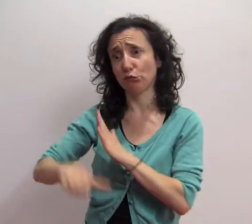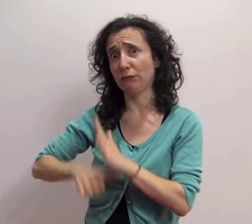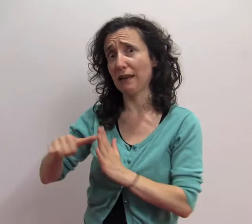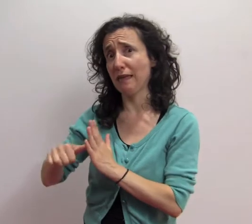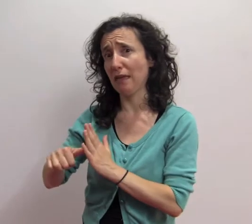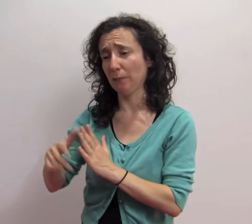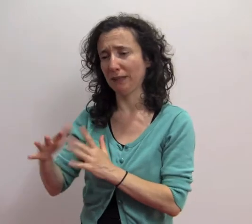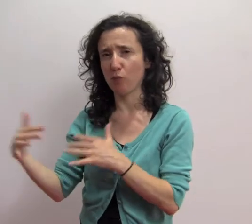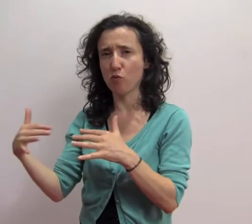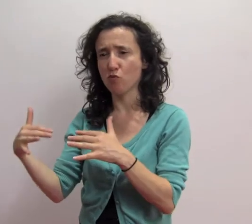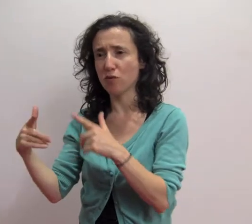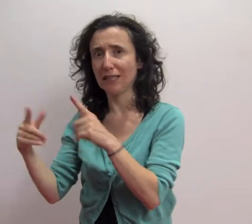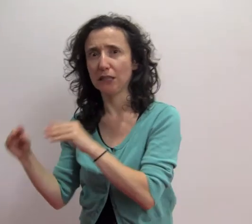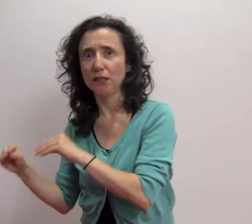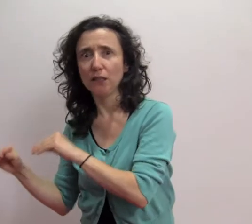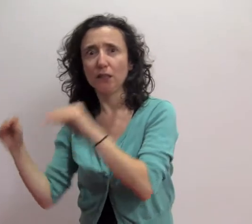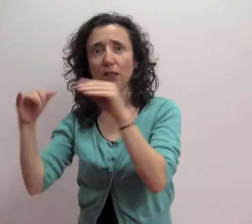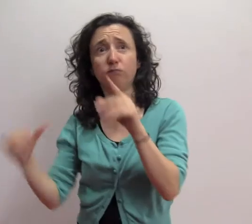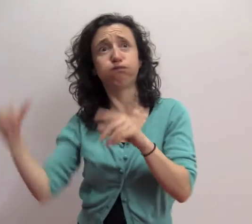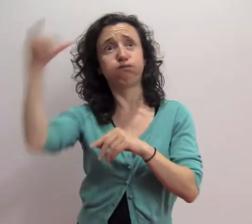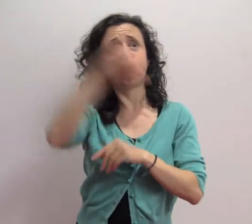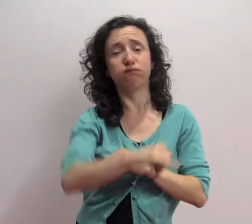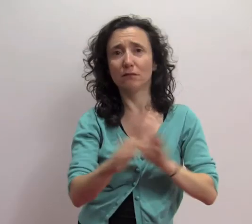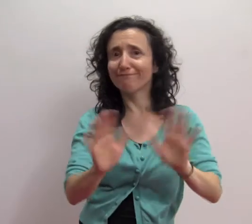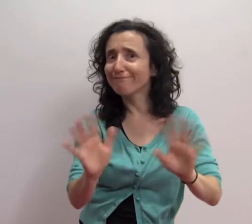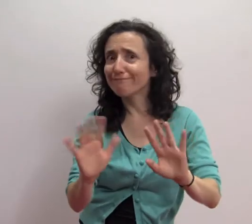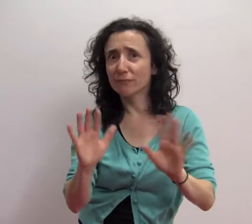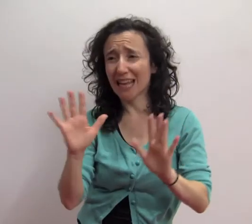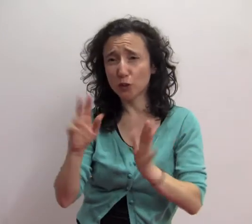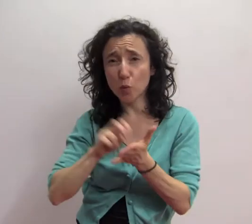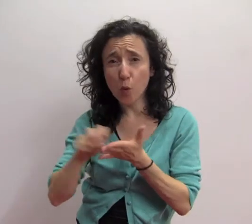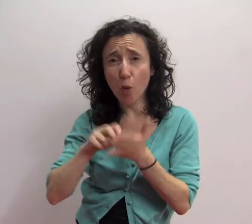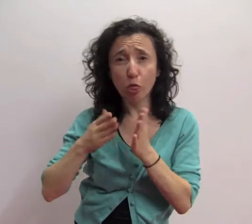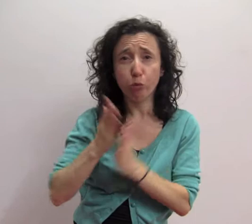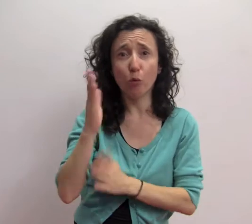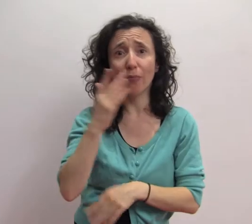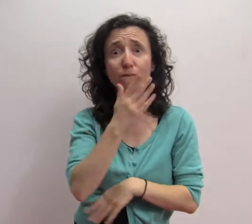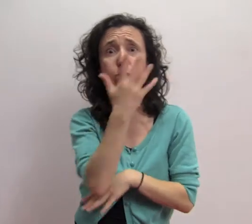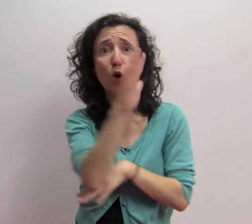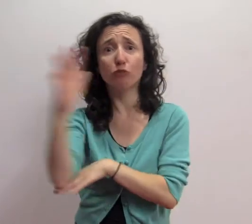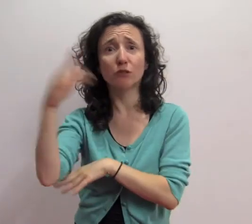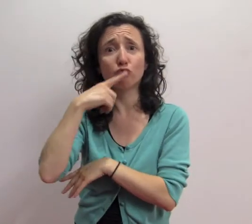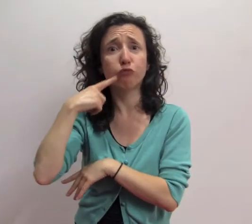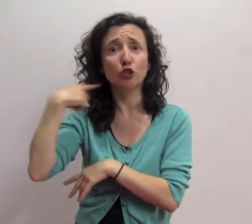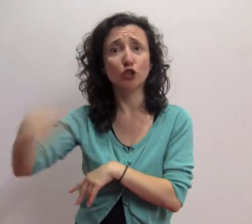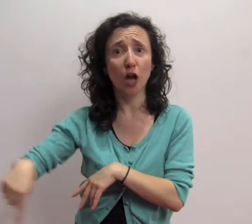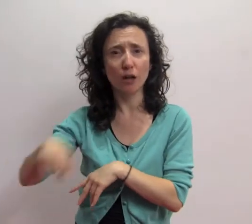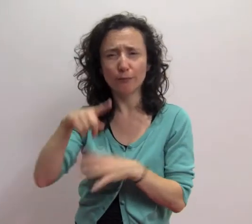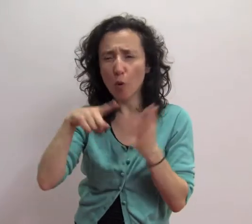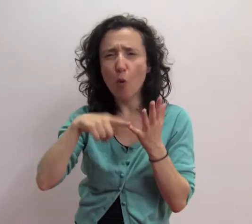about his experience from Sri Lanka and about the war in Sri Lanka. He didn't get a plane and just arrive in England. He had to